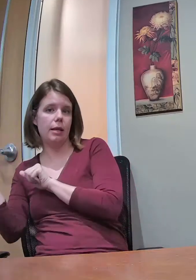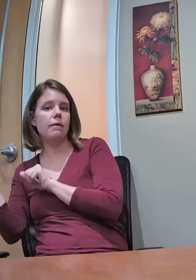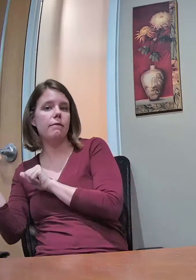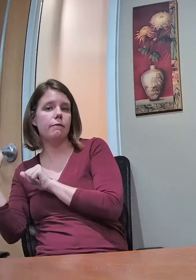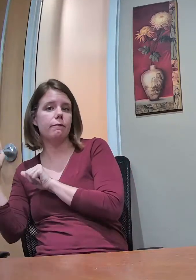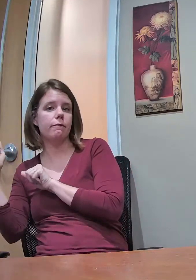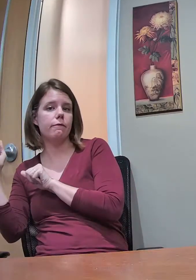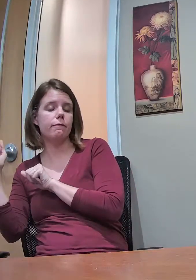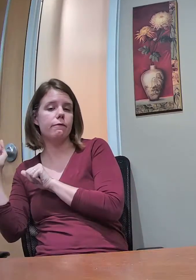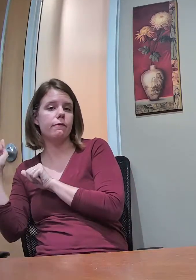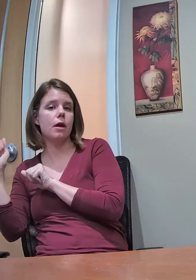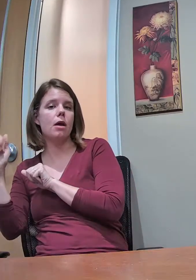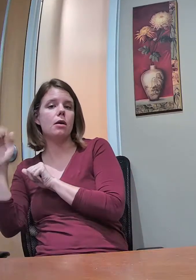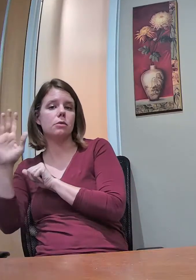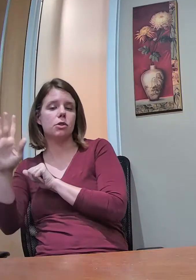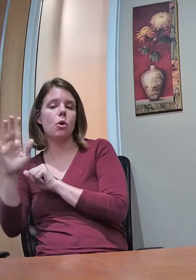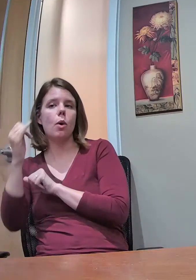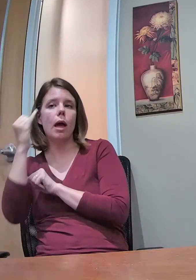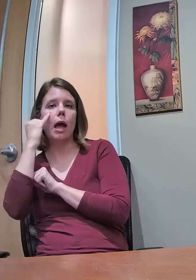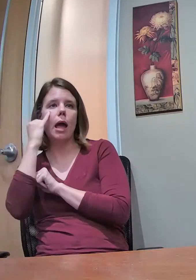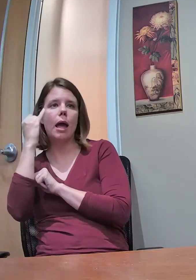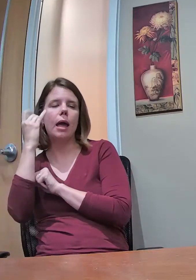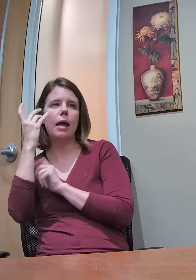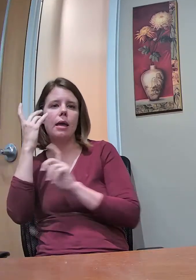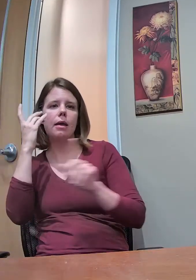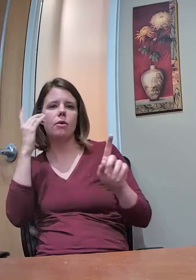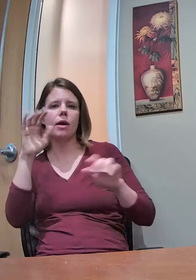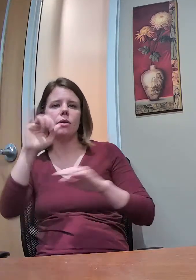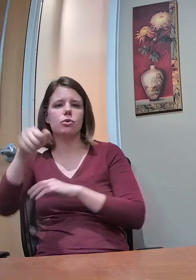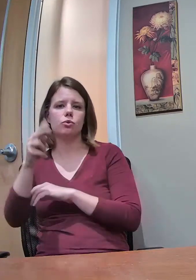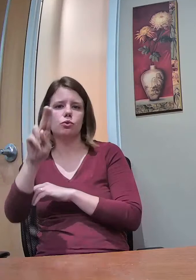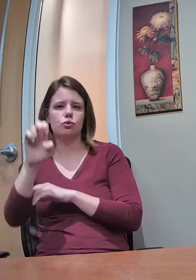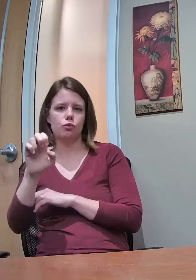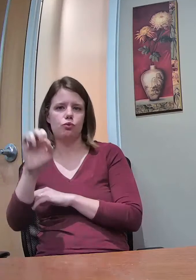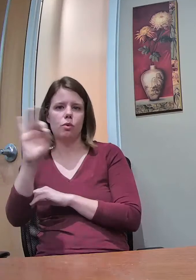who are fully immunized can leave the home for social absences.